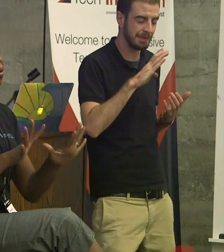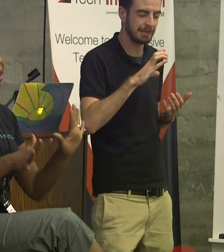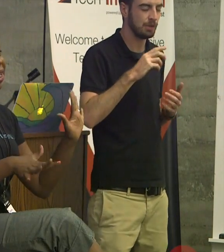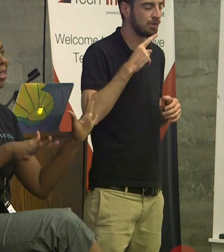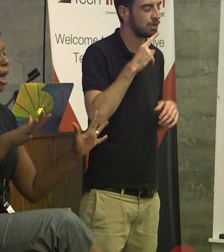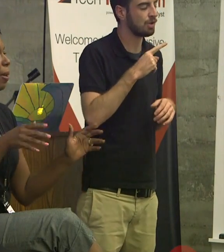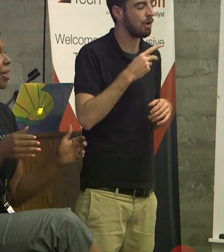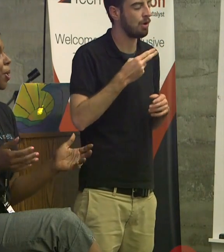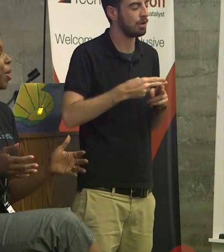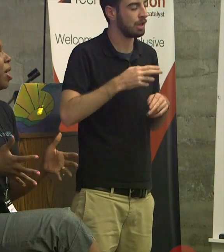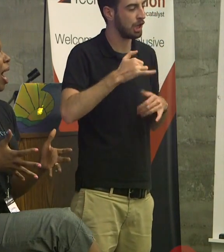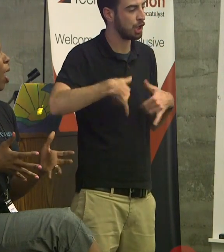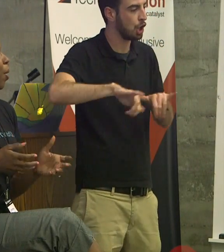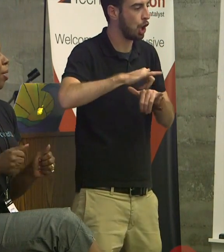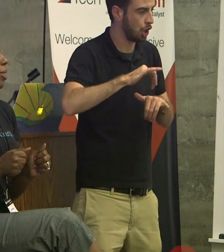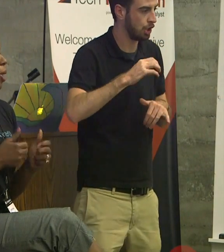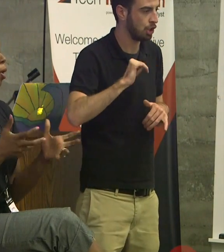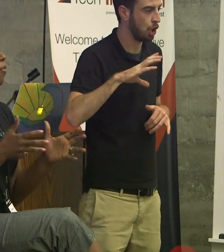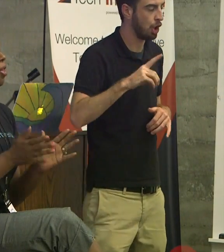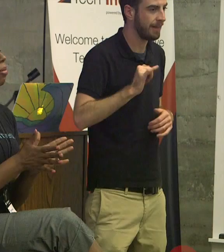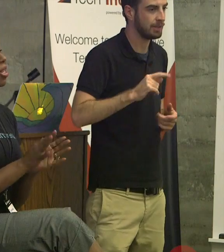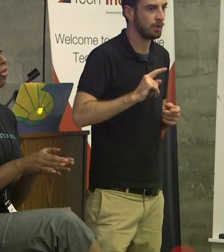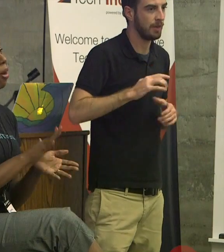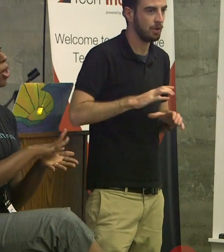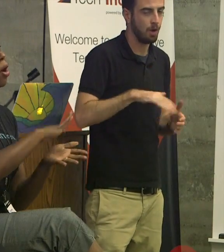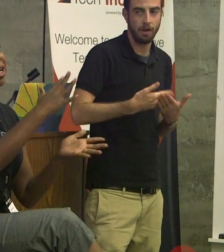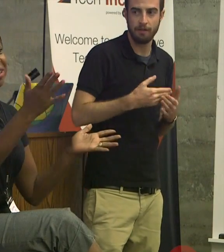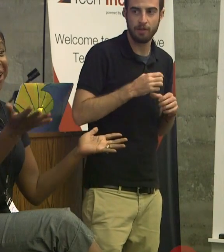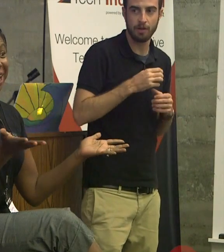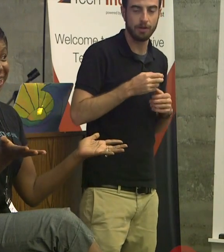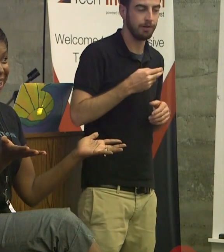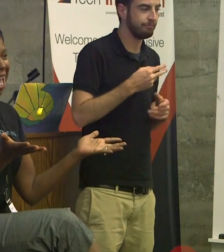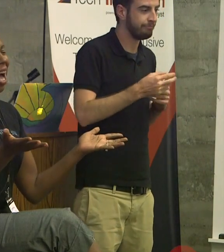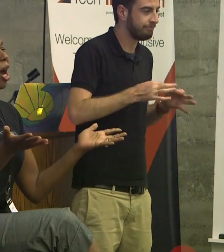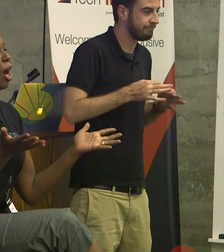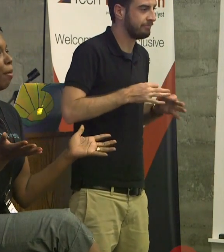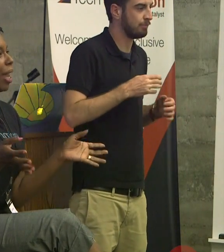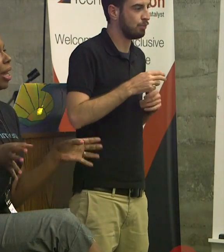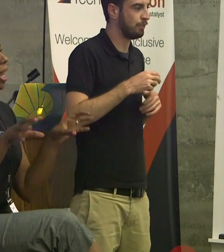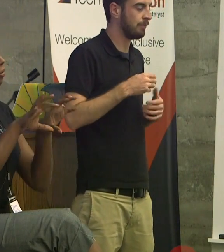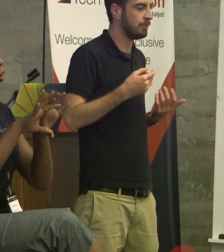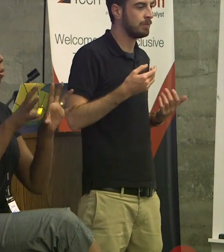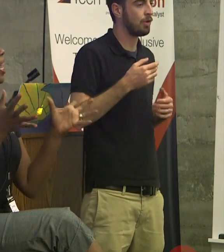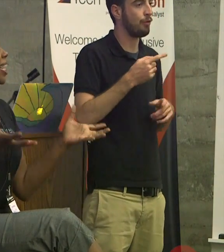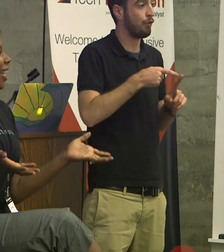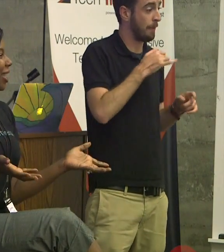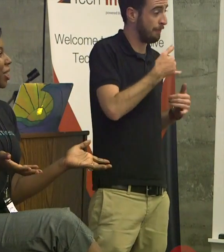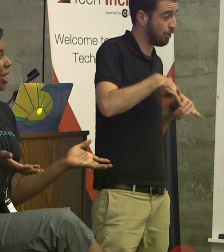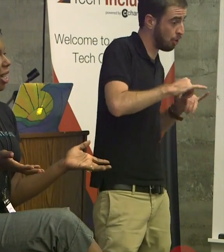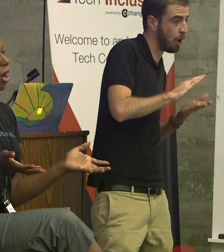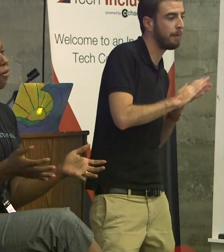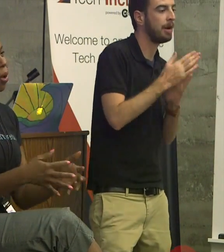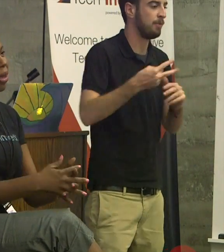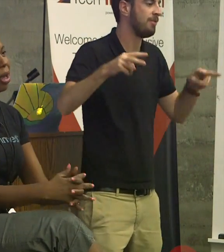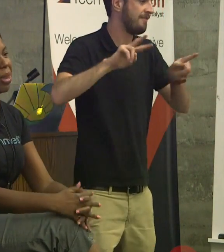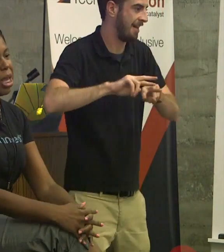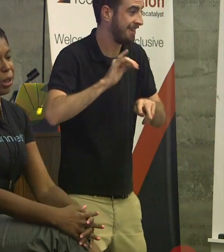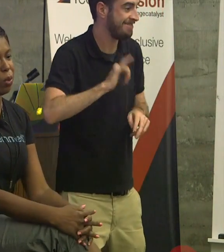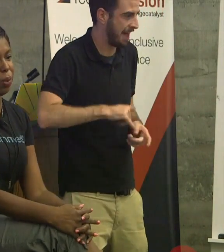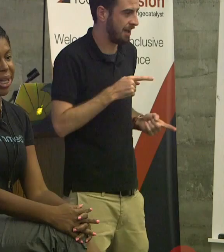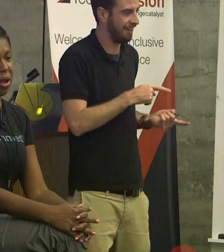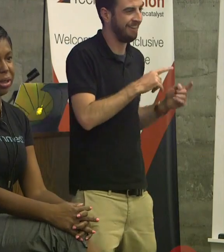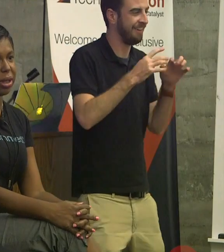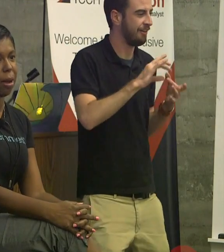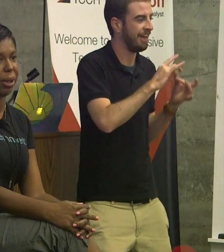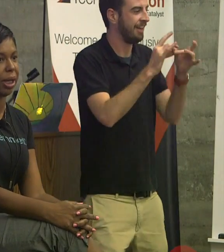they do like all the Greek and stepping. So our slogan for them is from the yard to the valley and forming that connection for them.